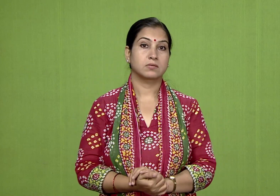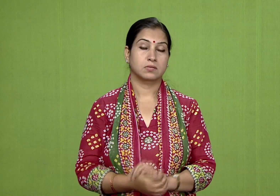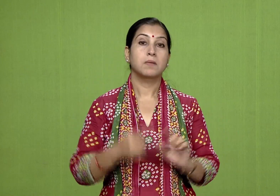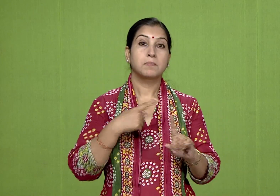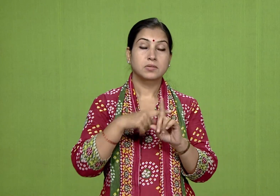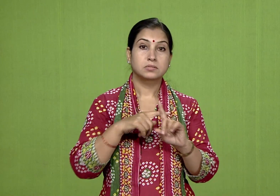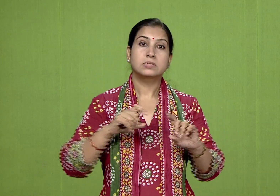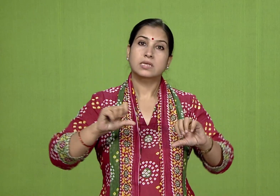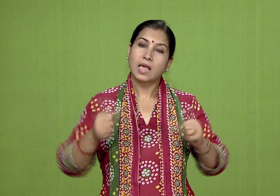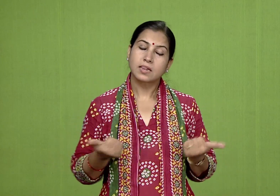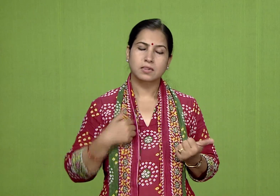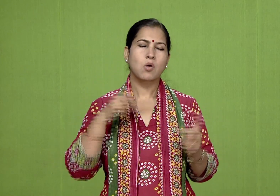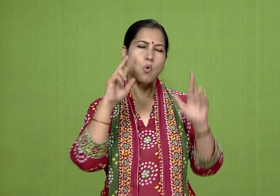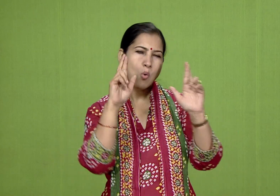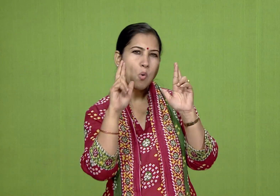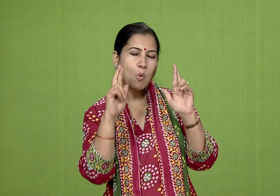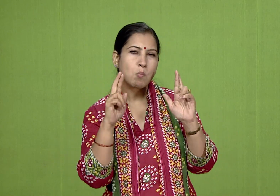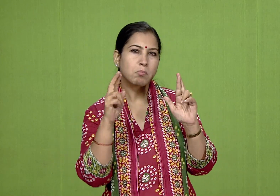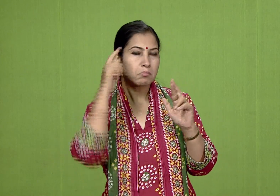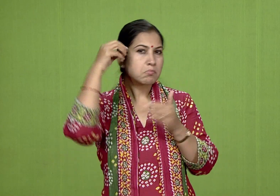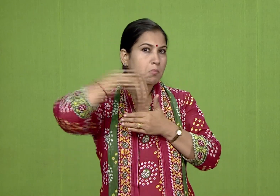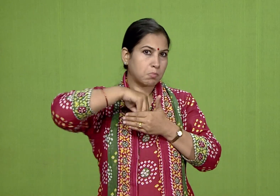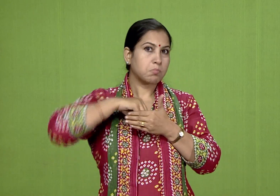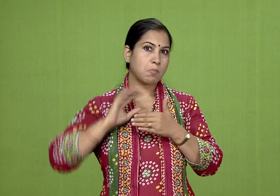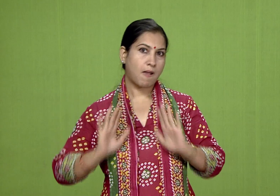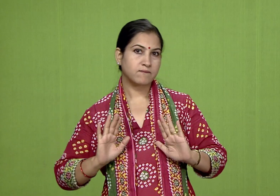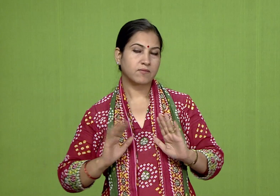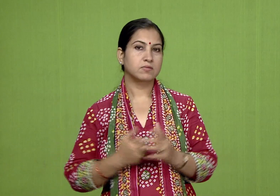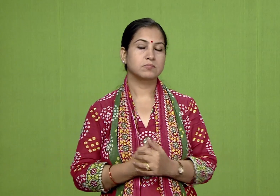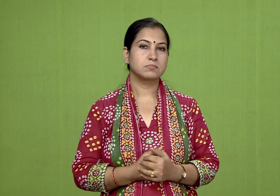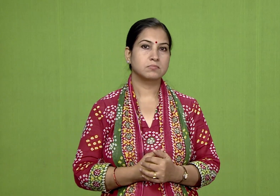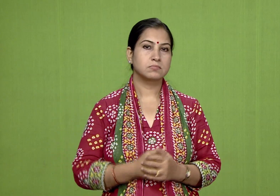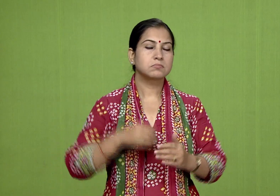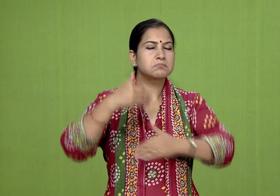and can find a ray of hope and opportunities